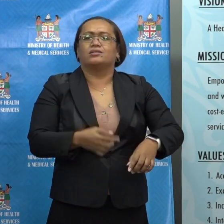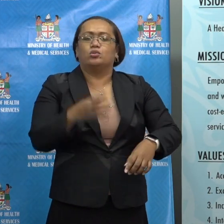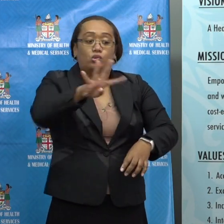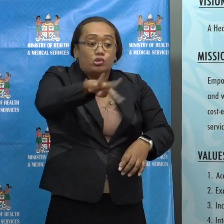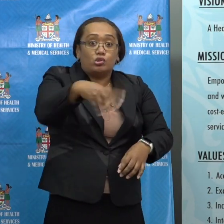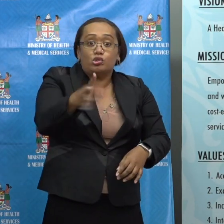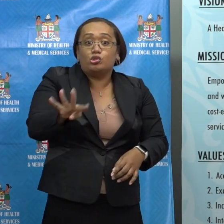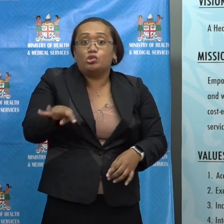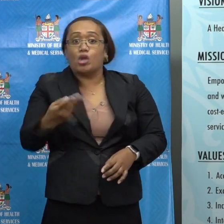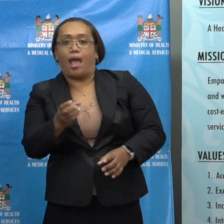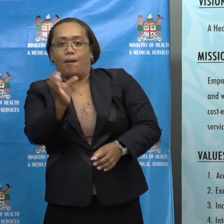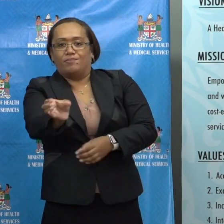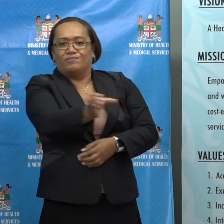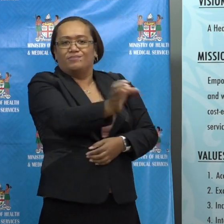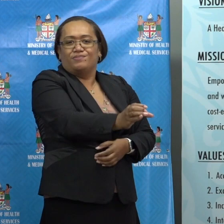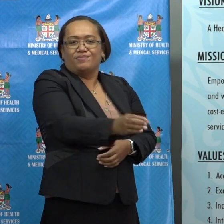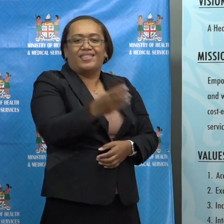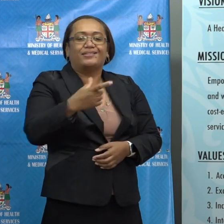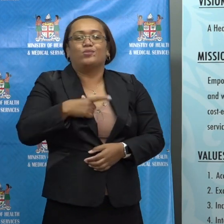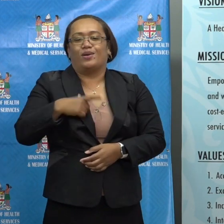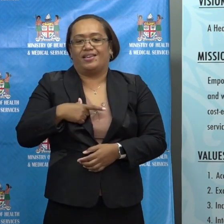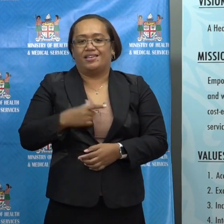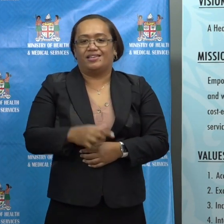not be able to transmit to anybody.